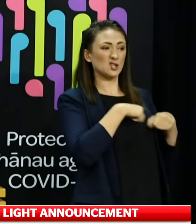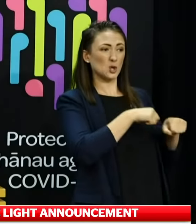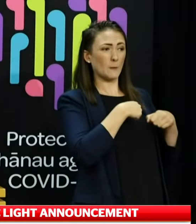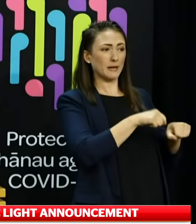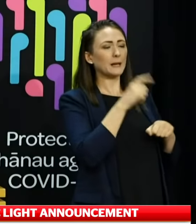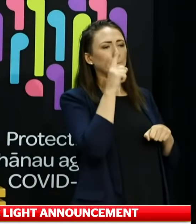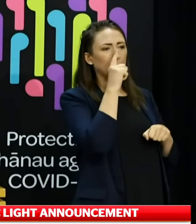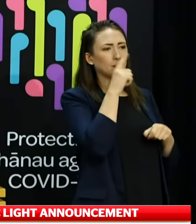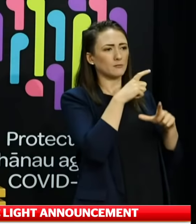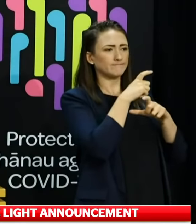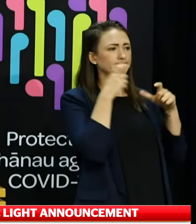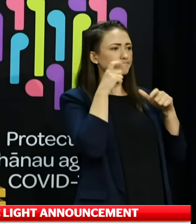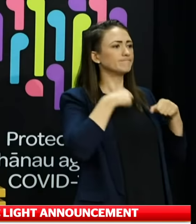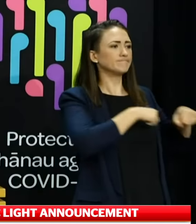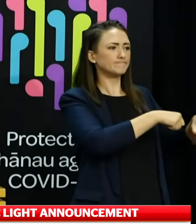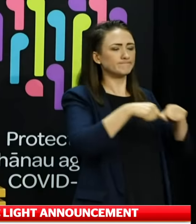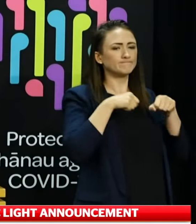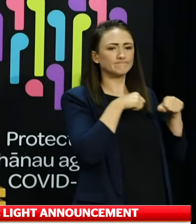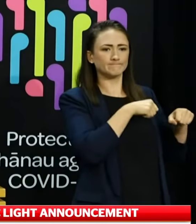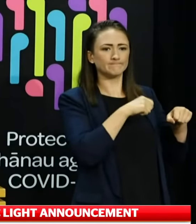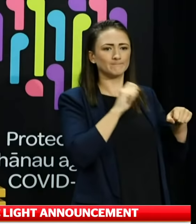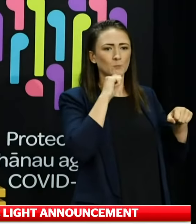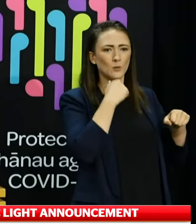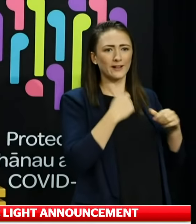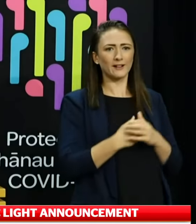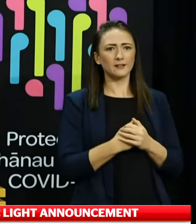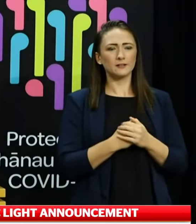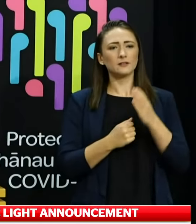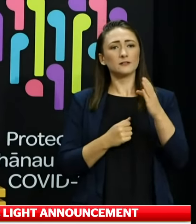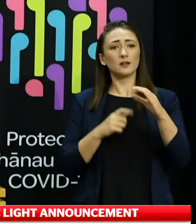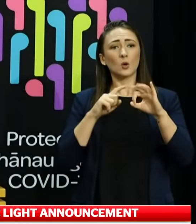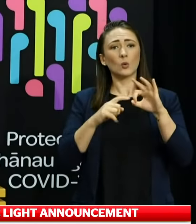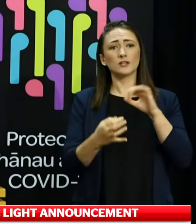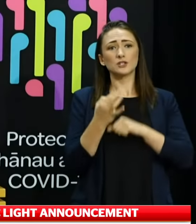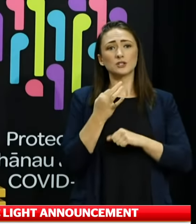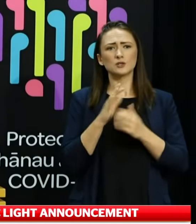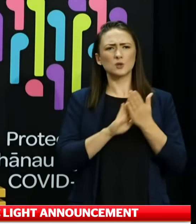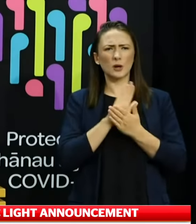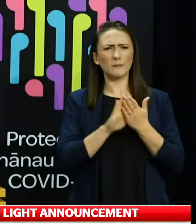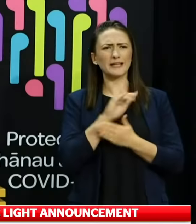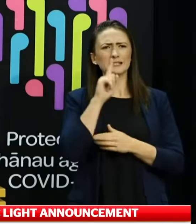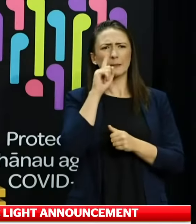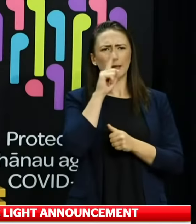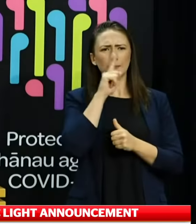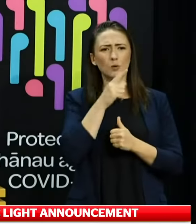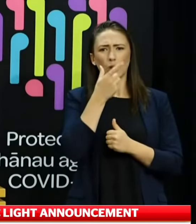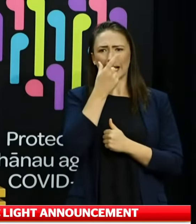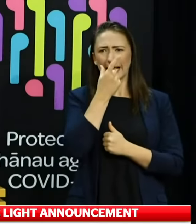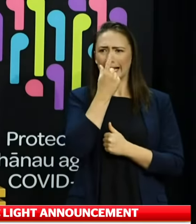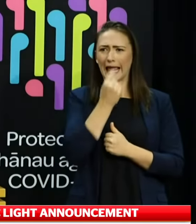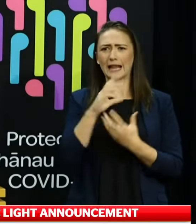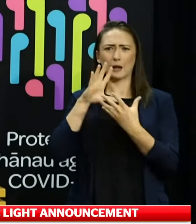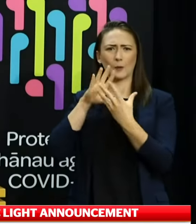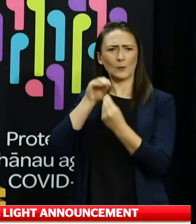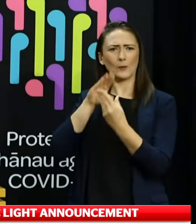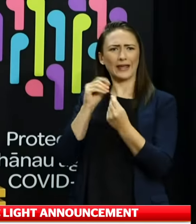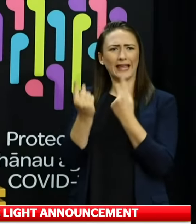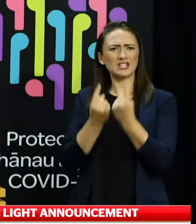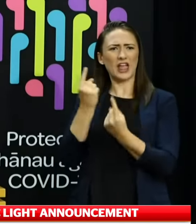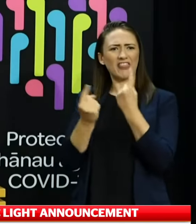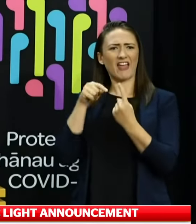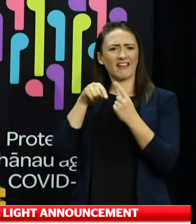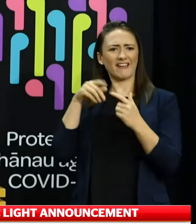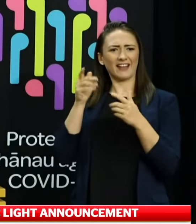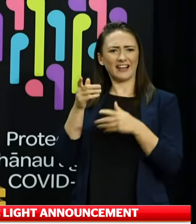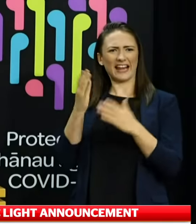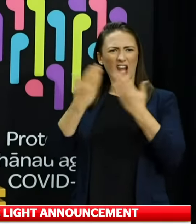and drink. So you can have people pashing on a dance floor, but I have to wear a mask to go to the supermarket. At the moment, you still have to wear a mask in a retail environment.